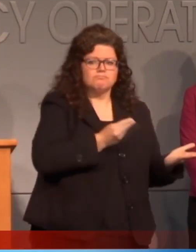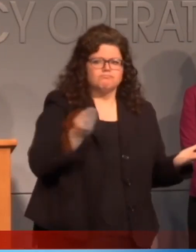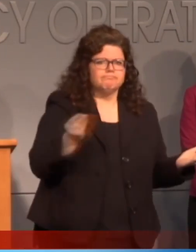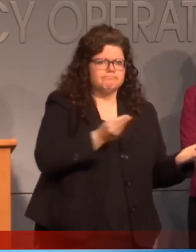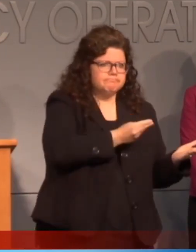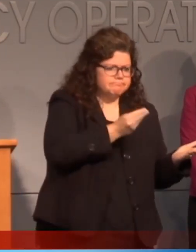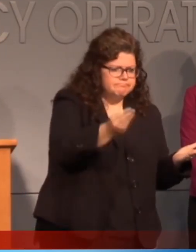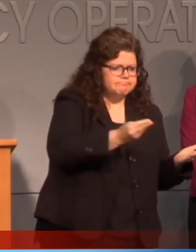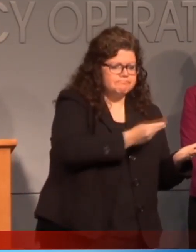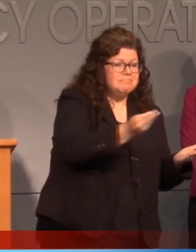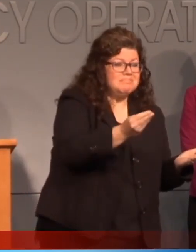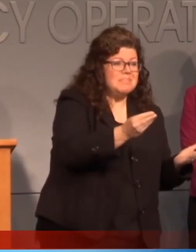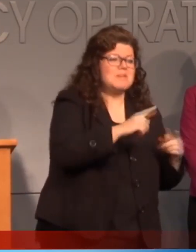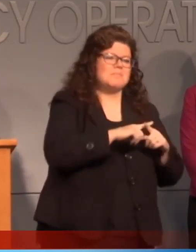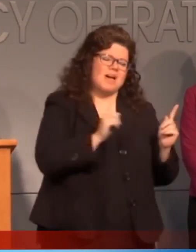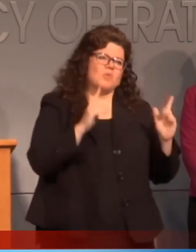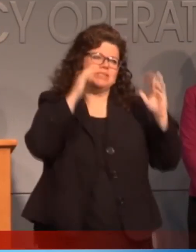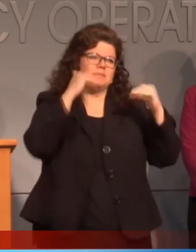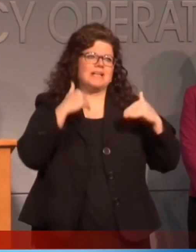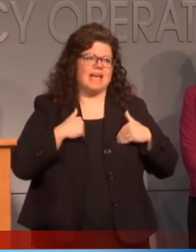many more patients.